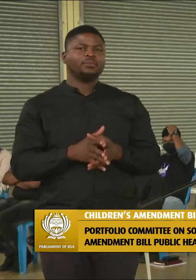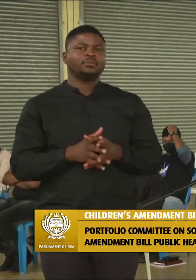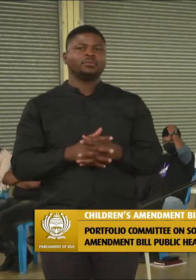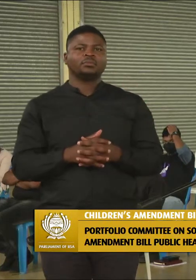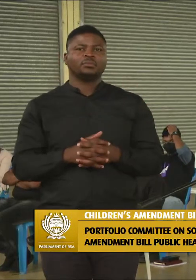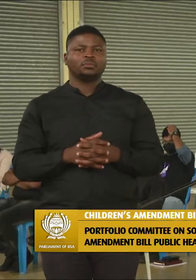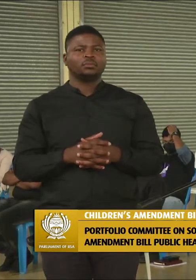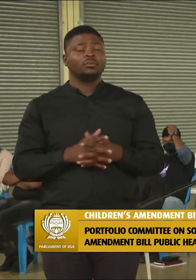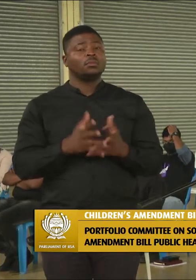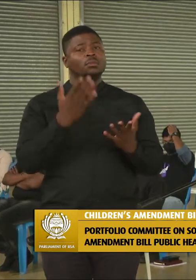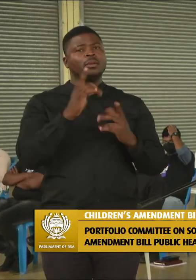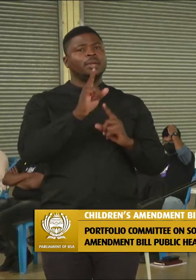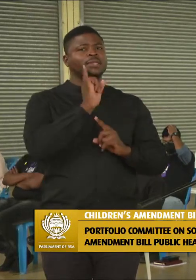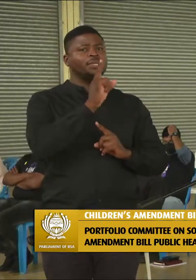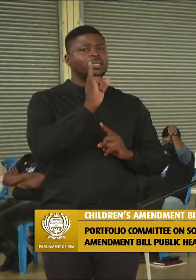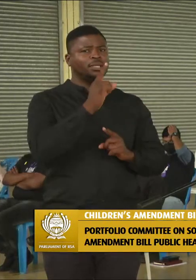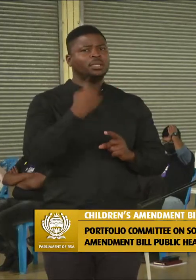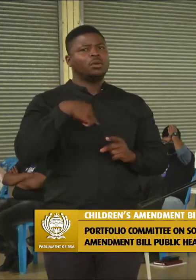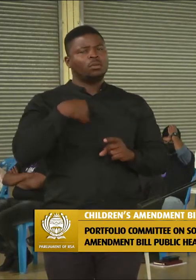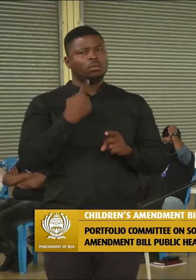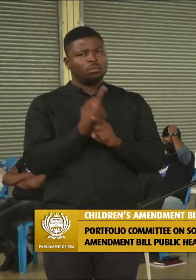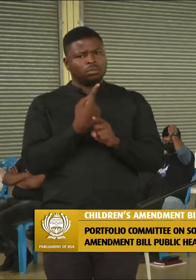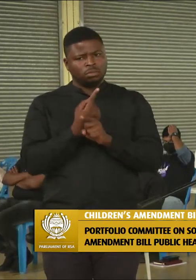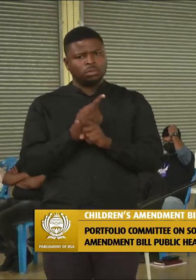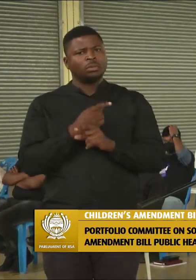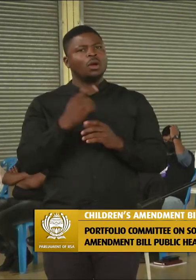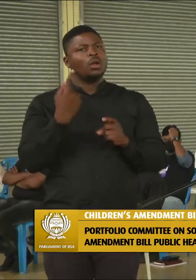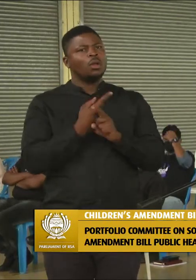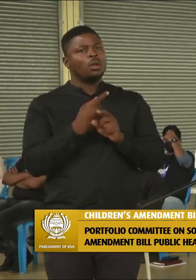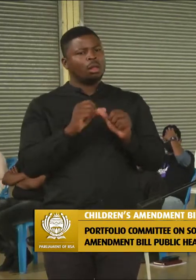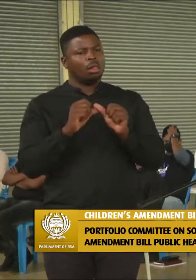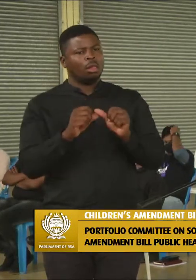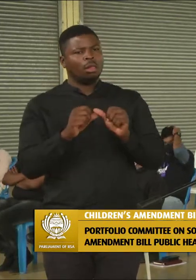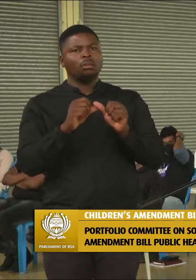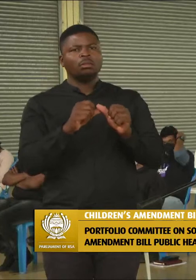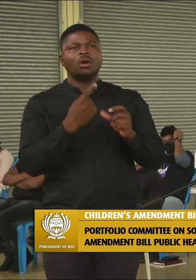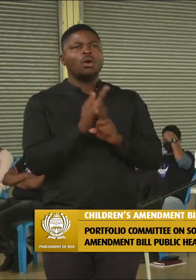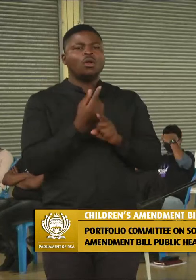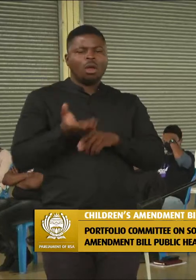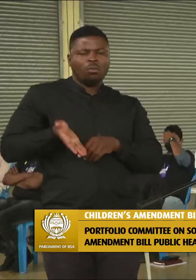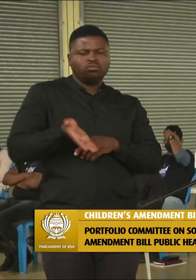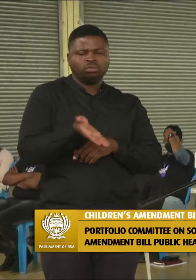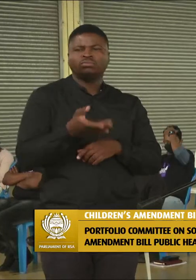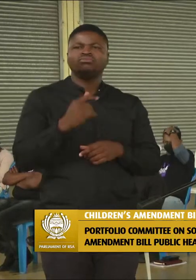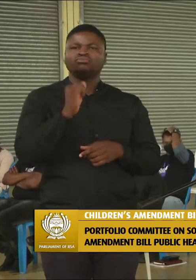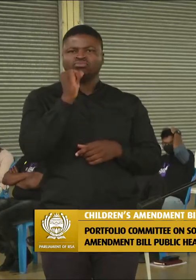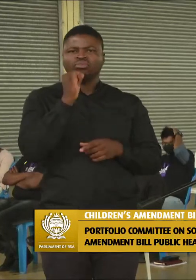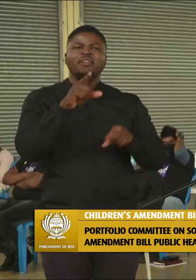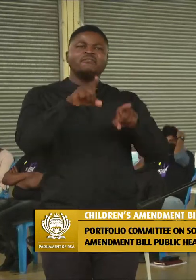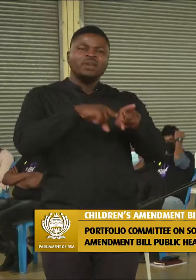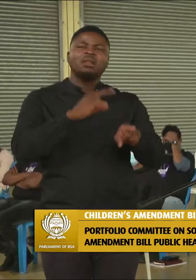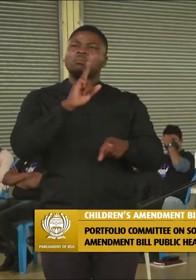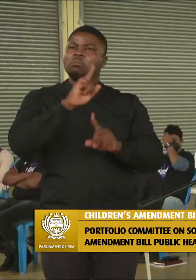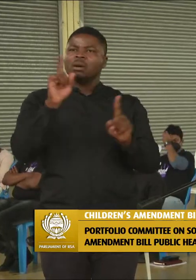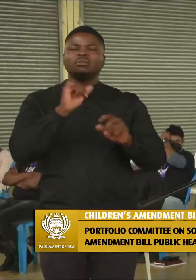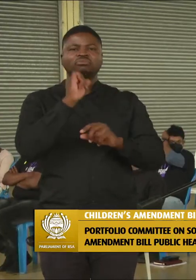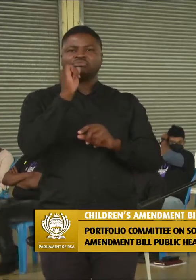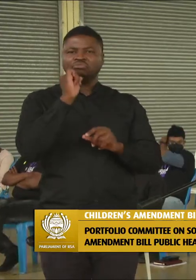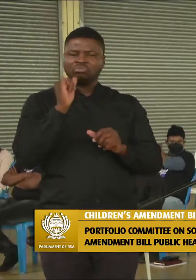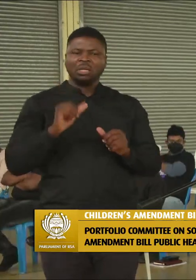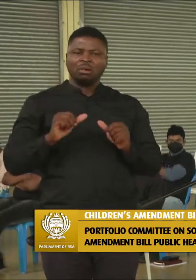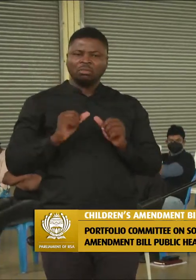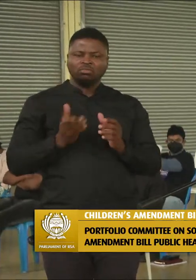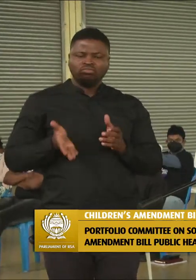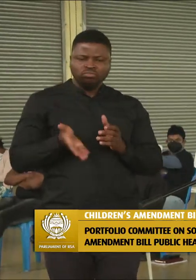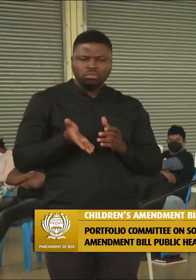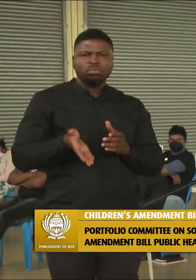bayiphusha ingane uthola ukuthi mayisifika ka grade 5 la sekunzima khona ngempela uthola ukuthi ingane adile ukuyiphushwa noma ifeyila